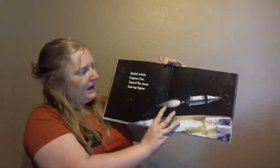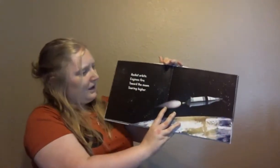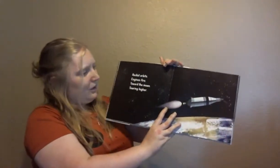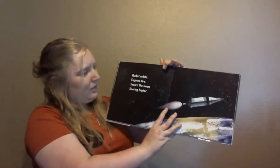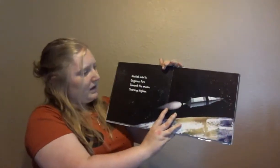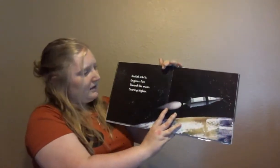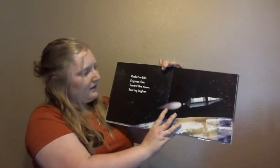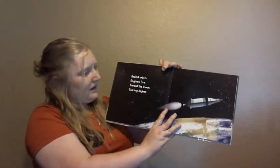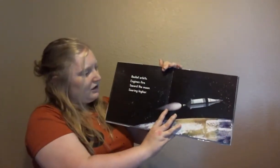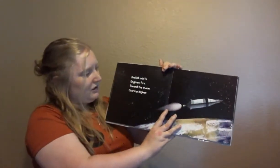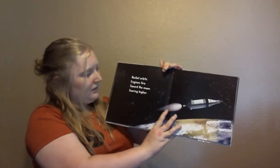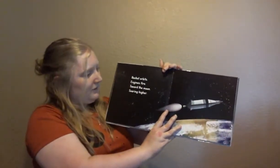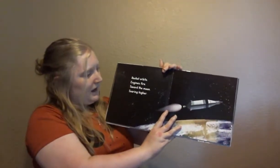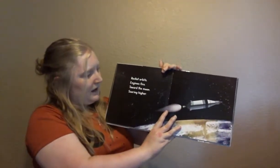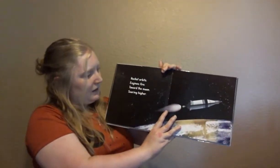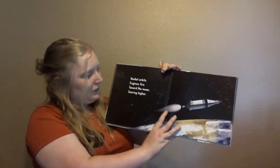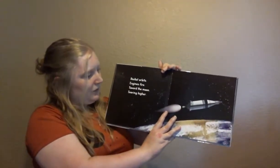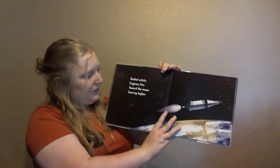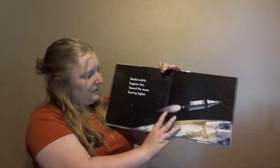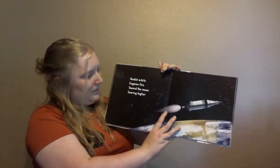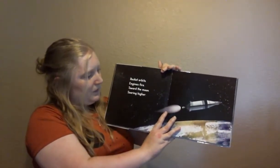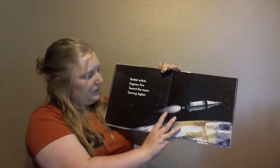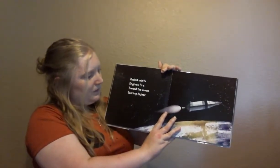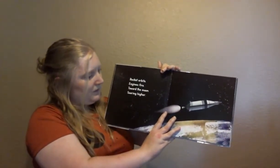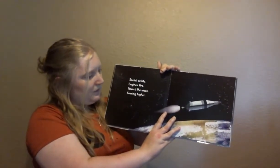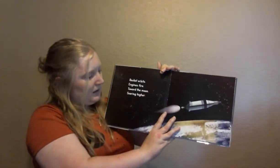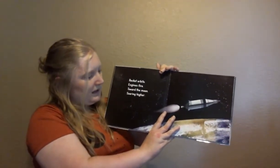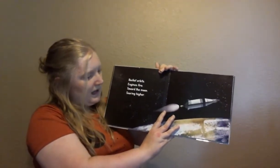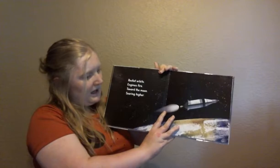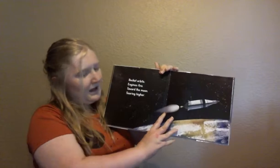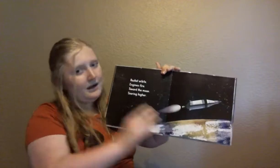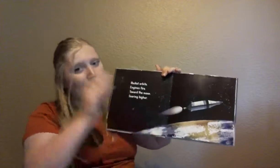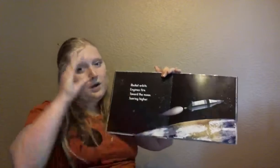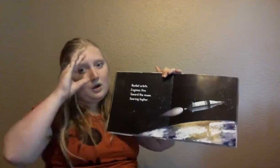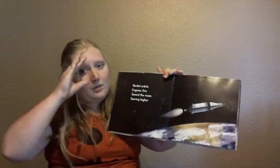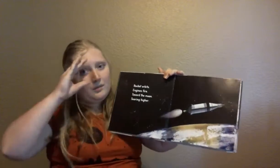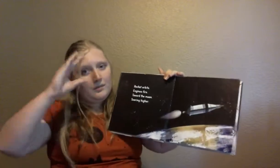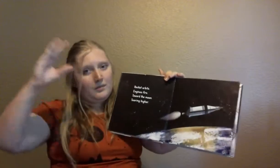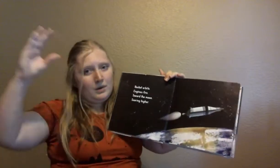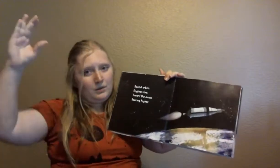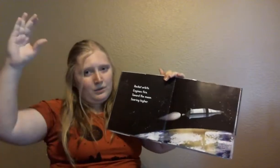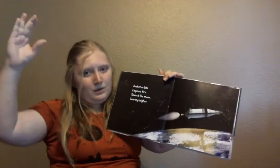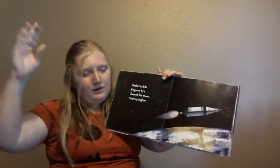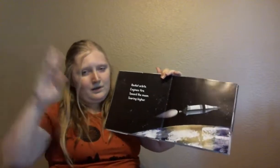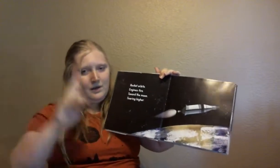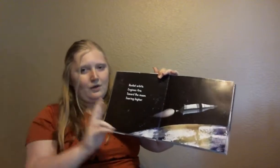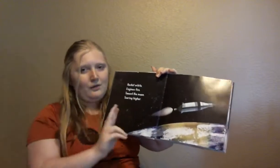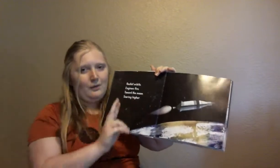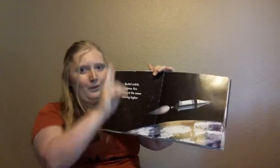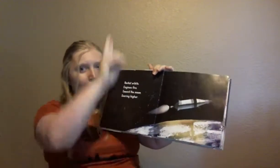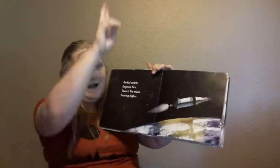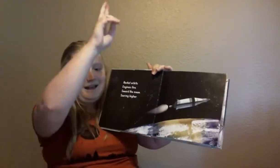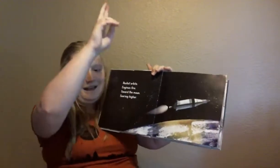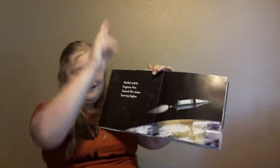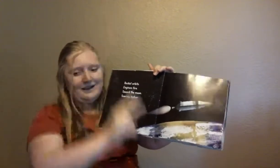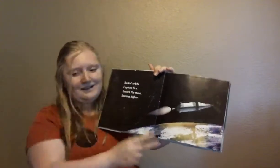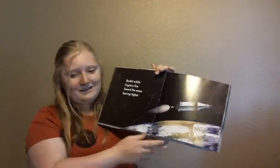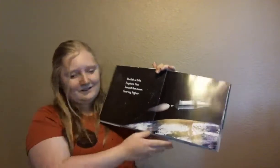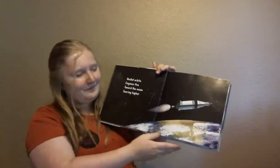Rocket orbits, engines fire toward the moon, soaring higher. Moon, rocket.